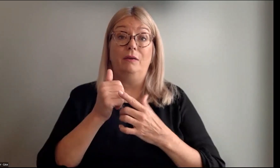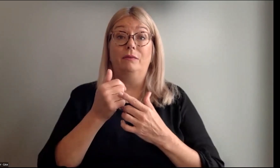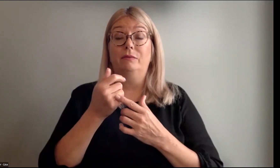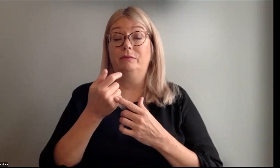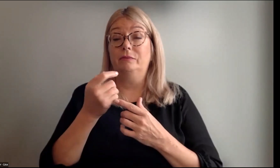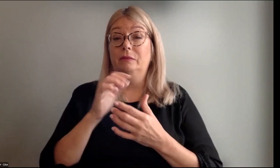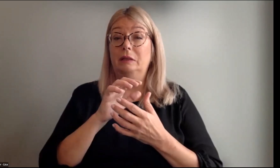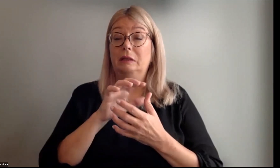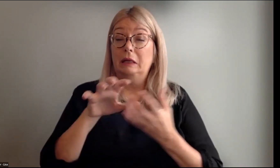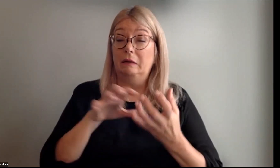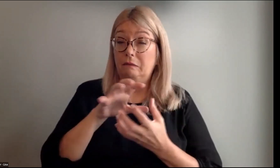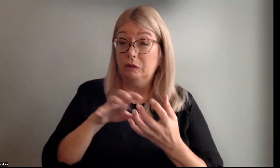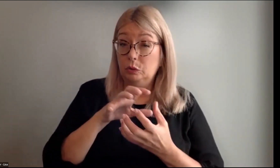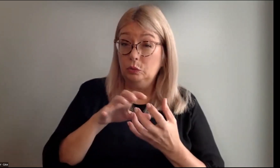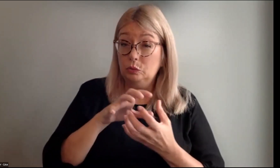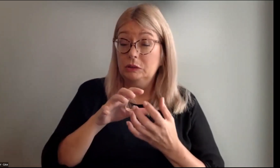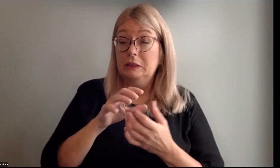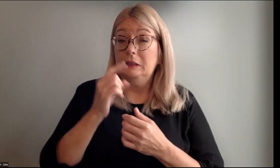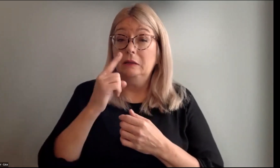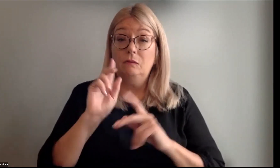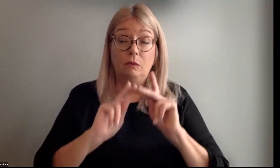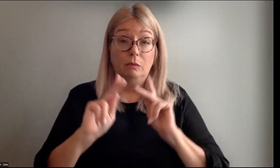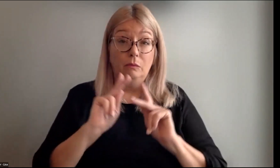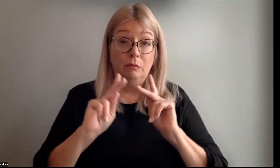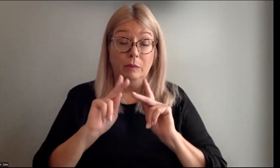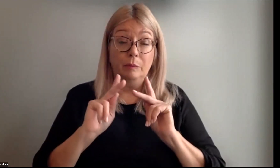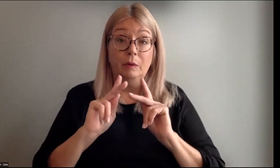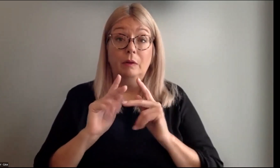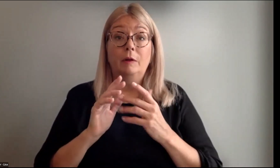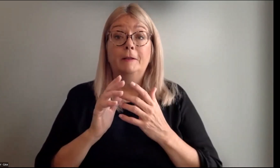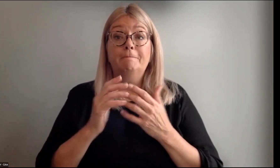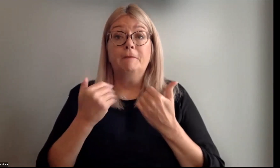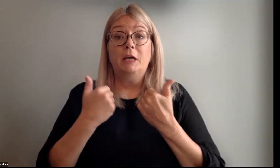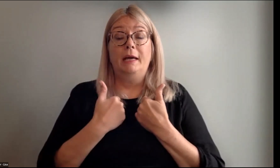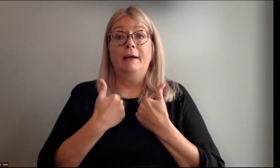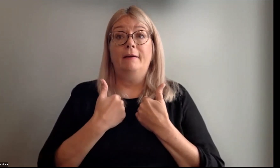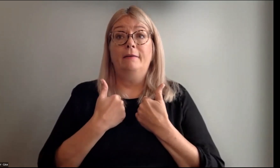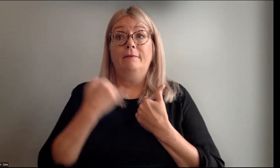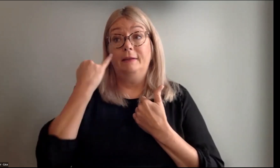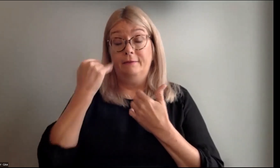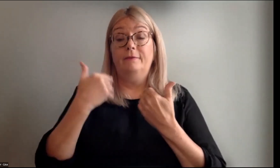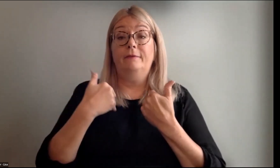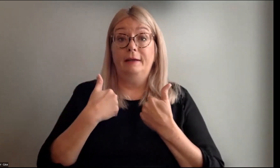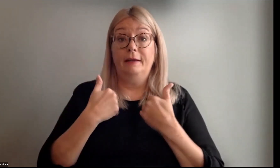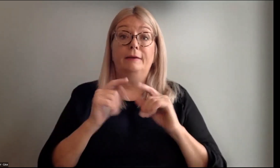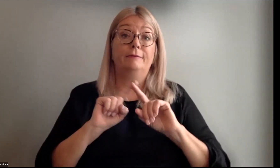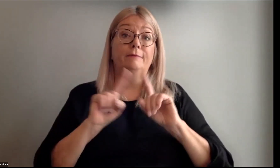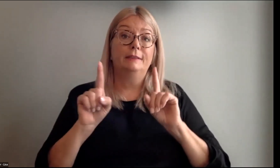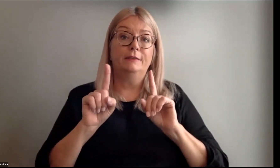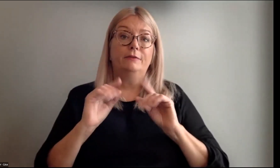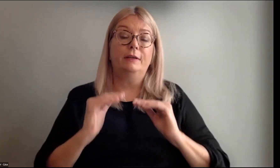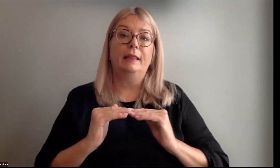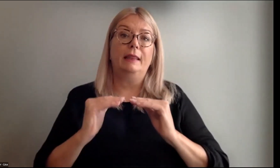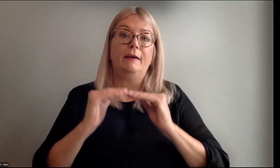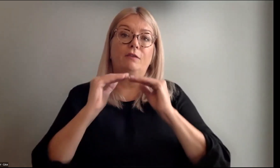for claimants, being able to break out maybe just a couple levels of standards so that those are